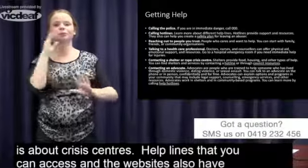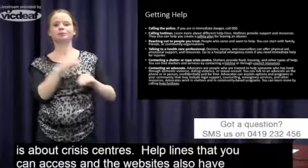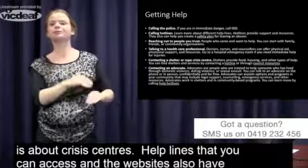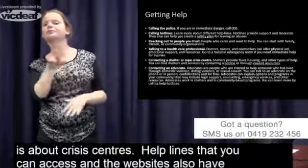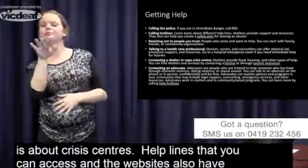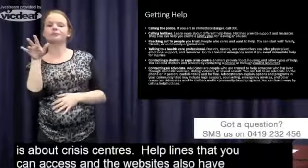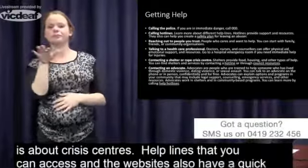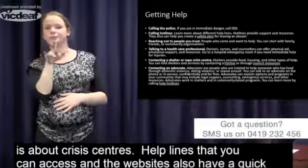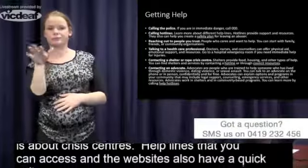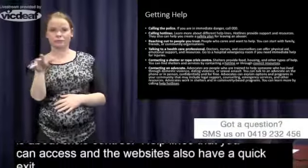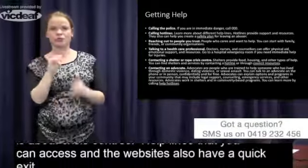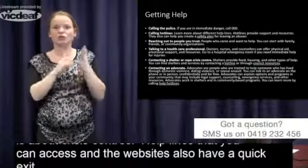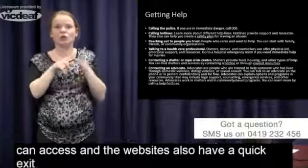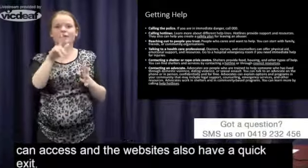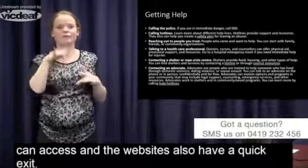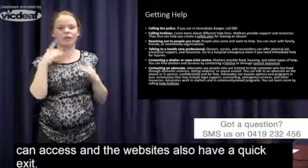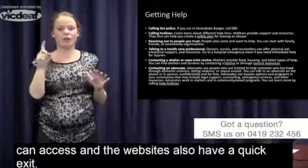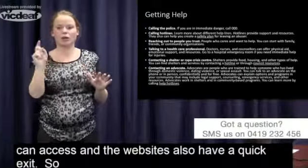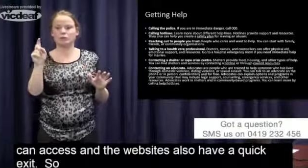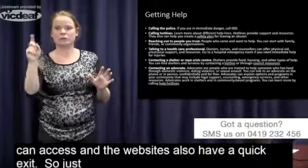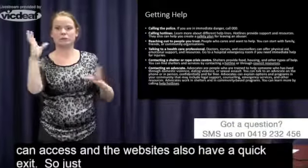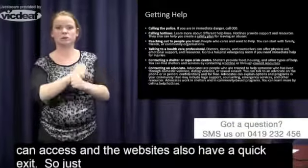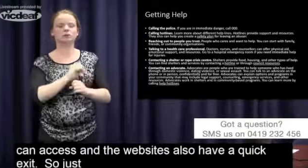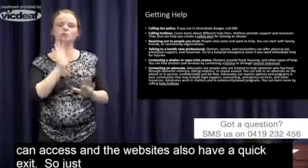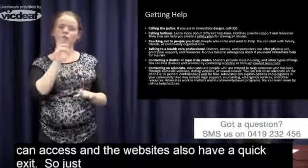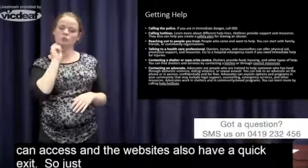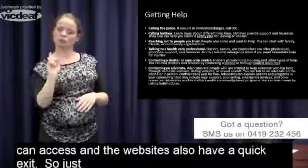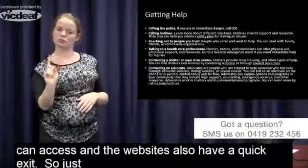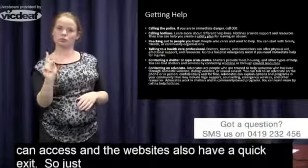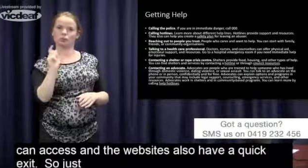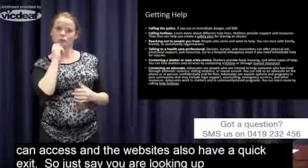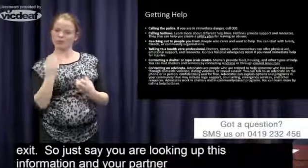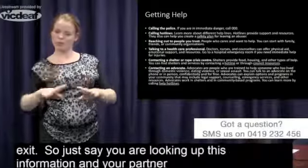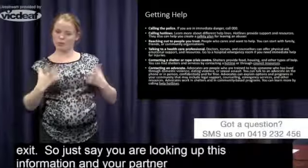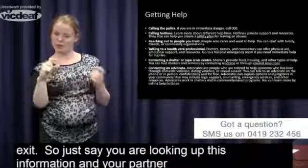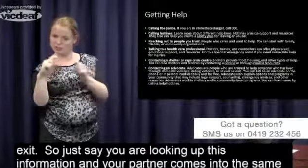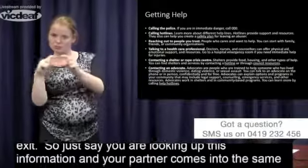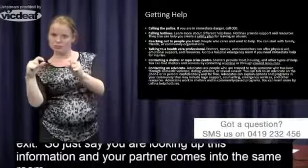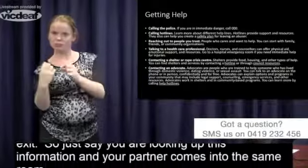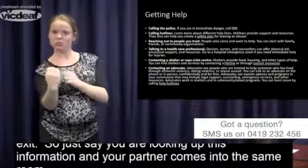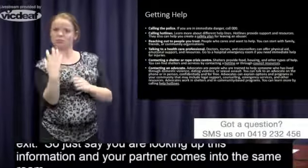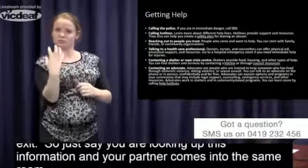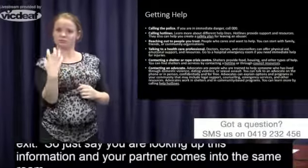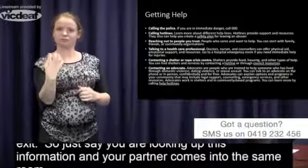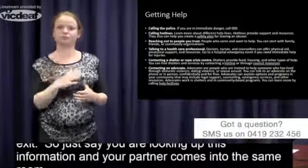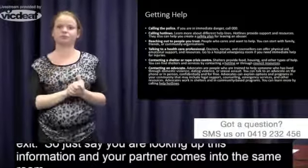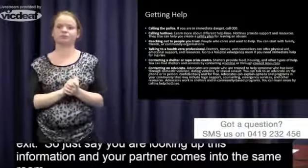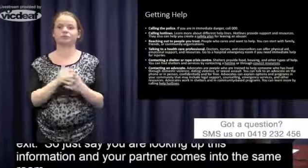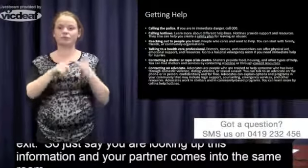you're looking up this information and your partner comes into the same room, you don't have to worry about fiddling around with the computer to try and